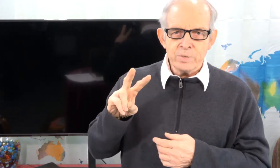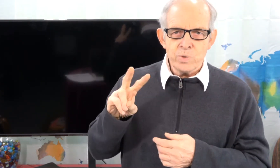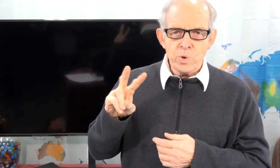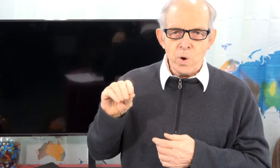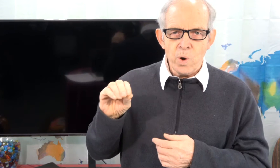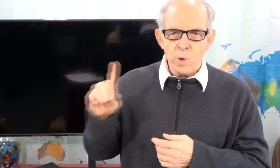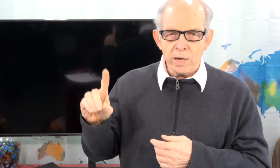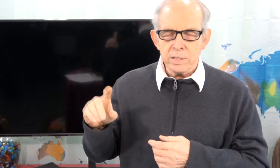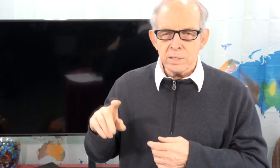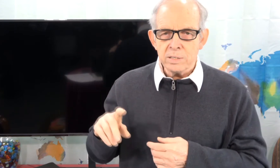201,